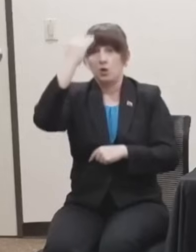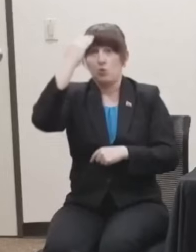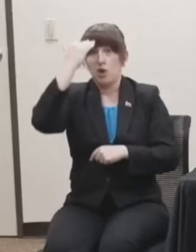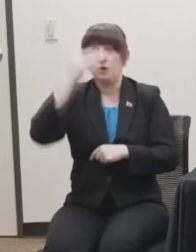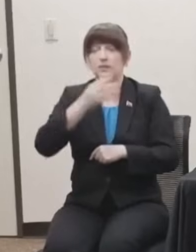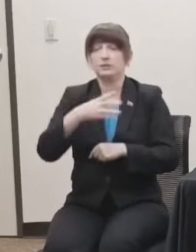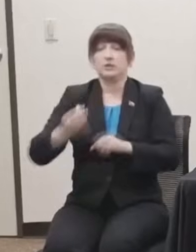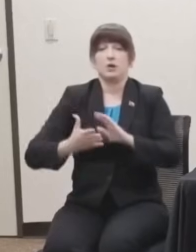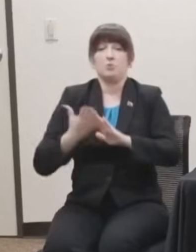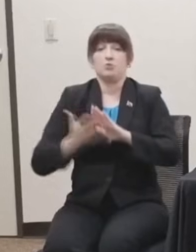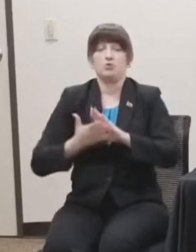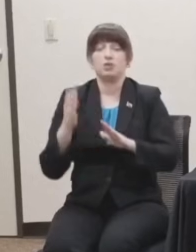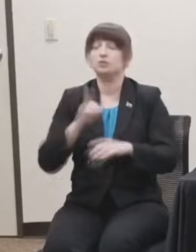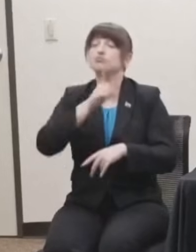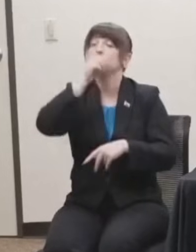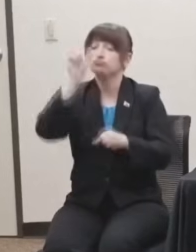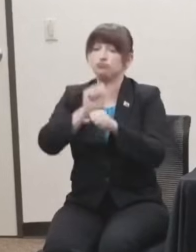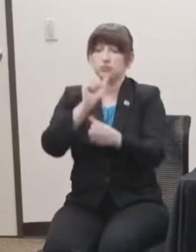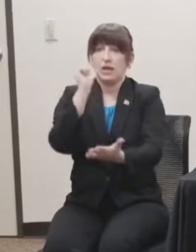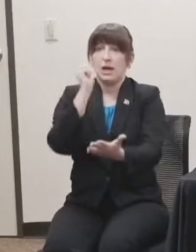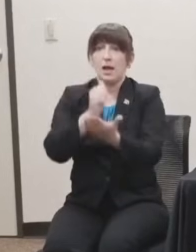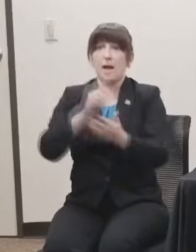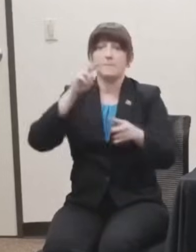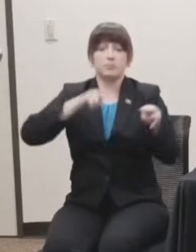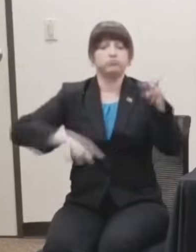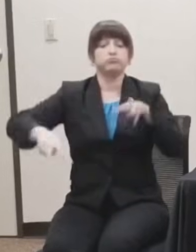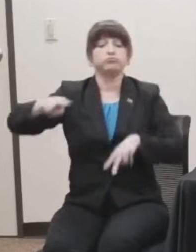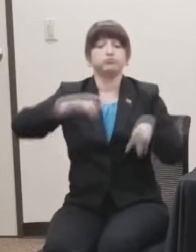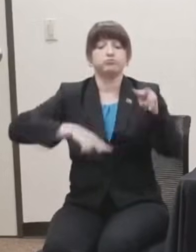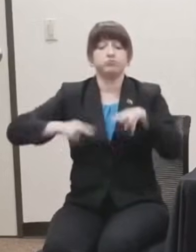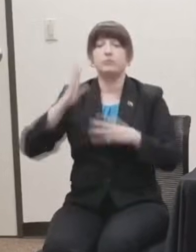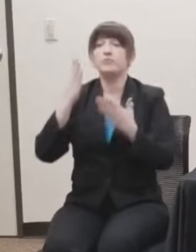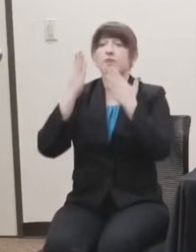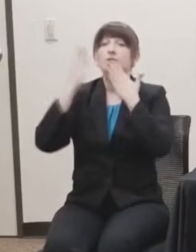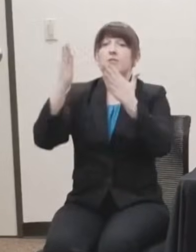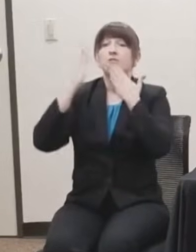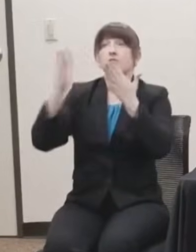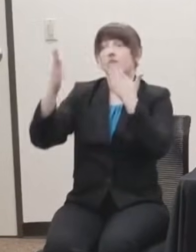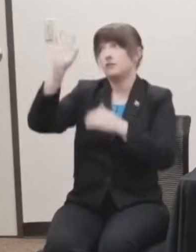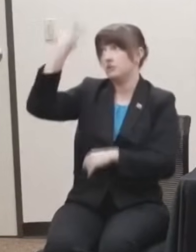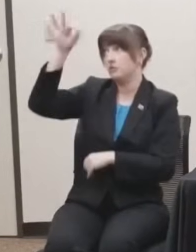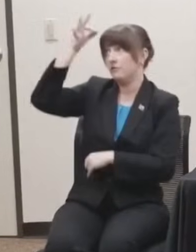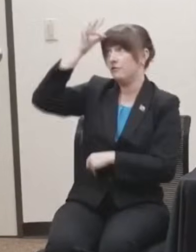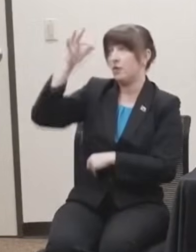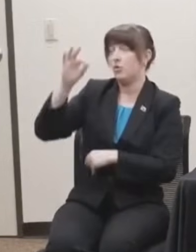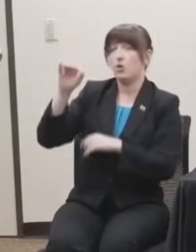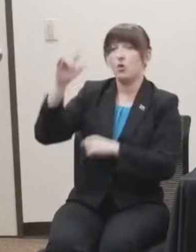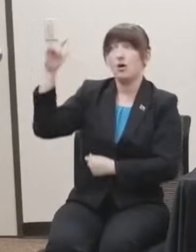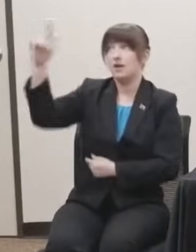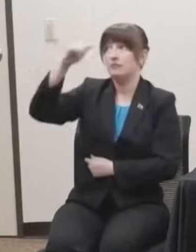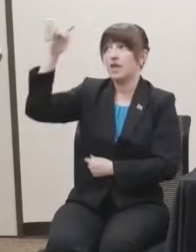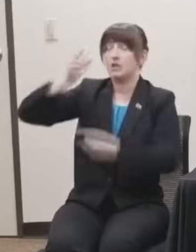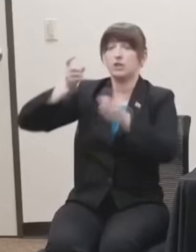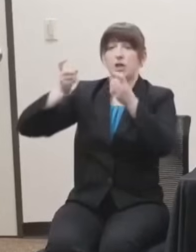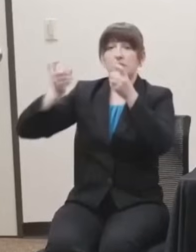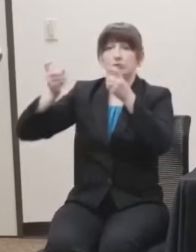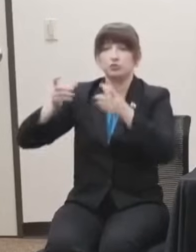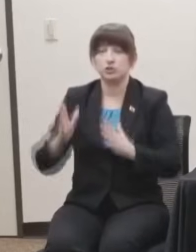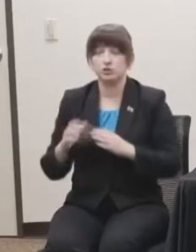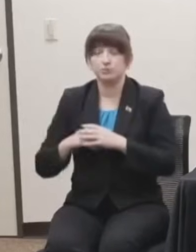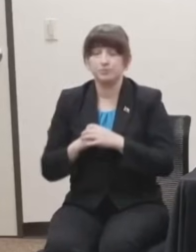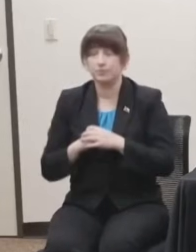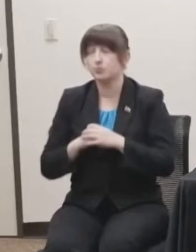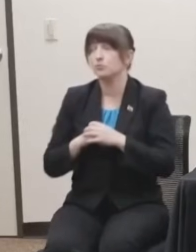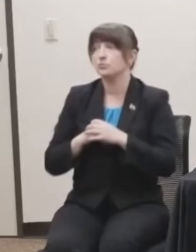people. I'd like to thank the Federal Aviation Administration today. Due to weather at